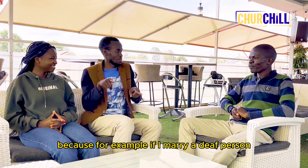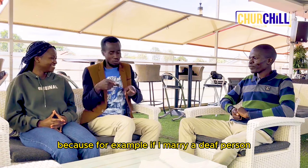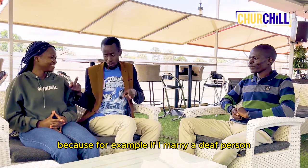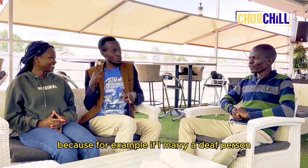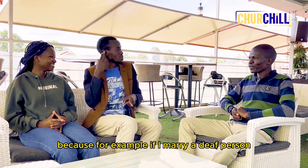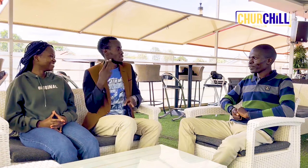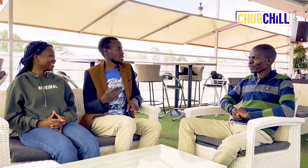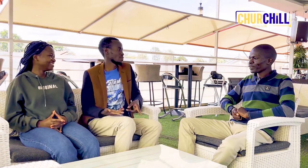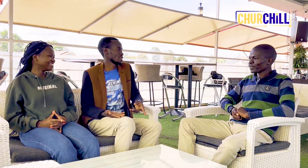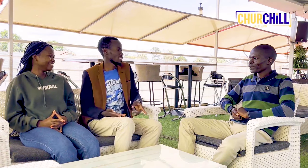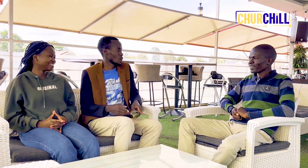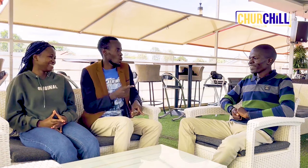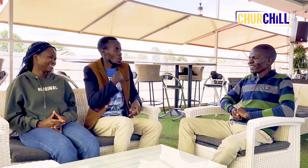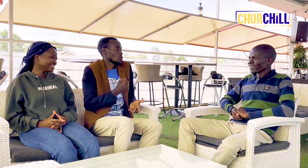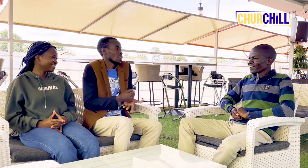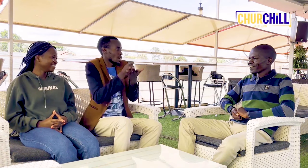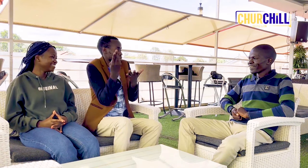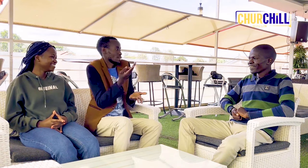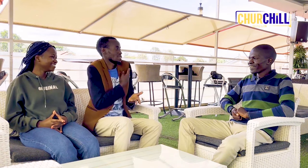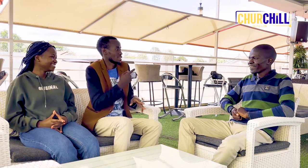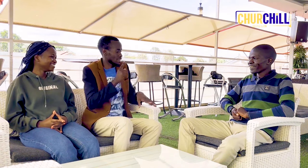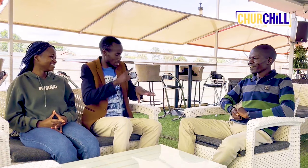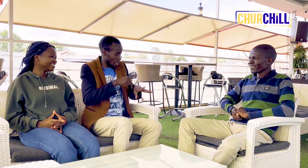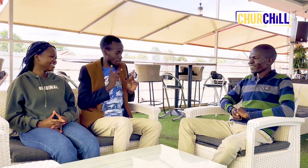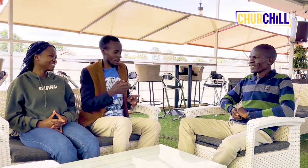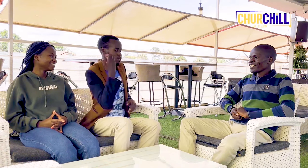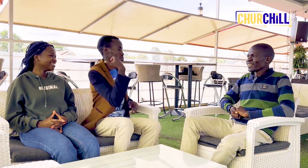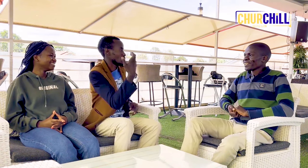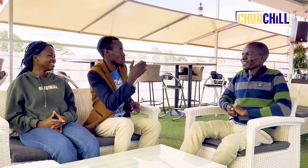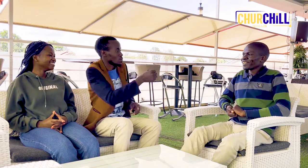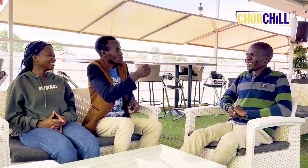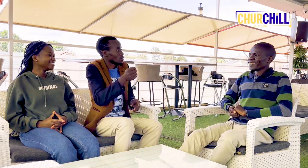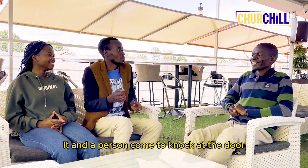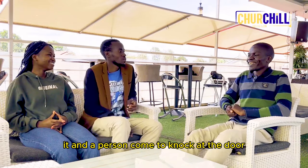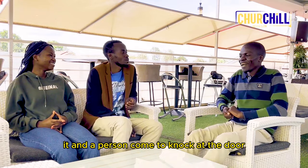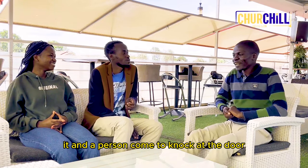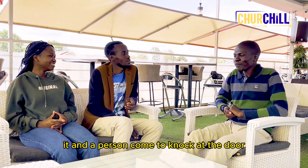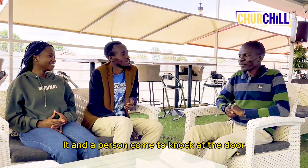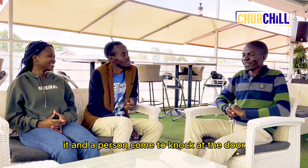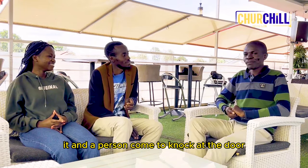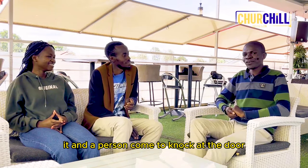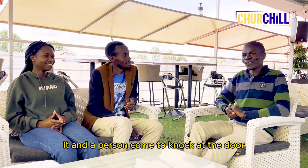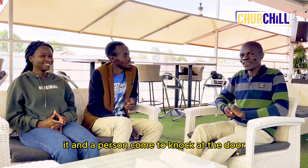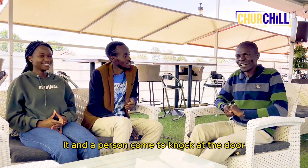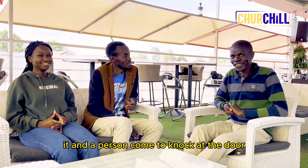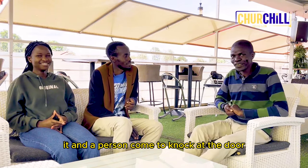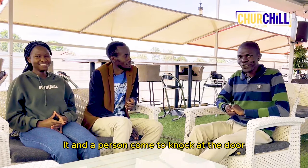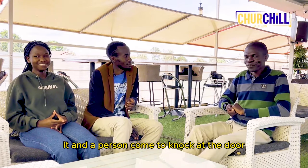deaf person, and a person comes to knock at the door,